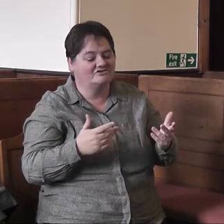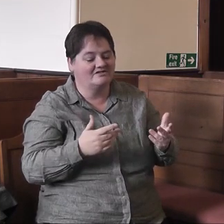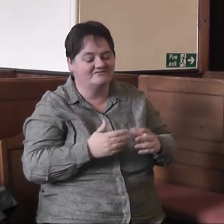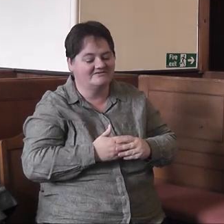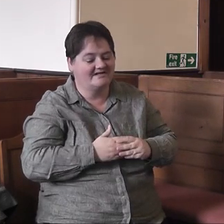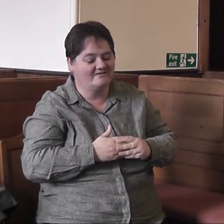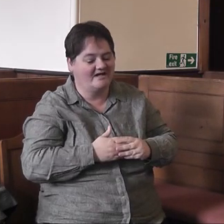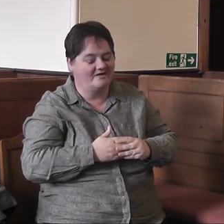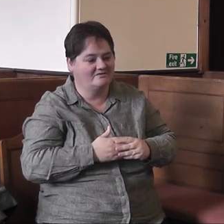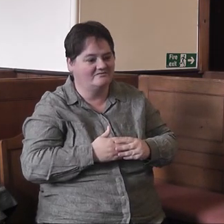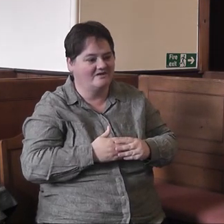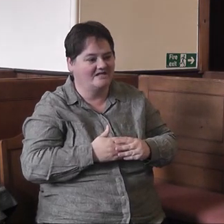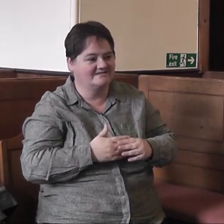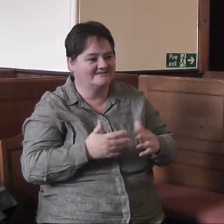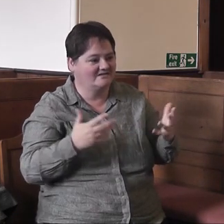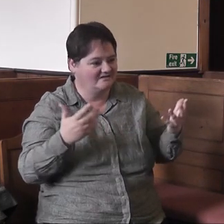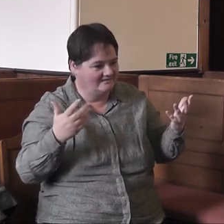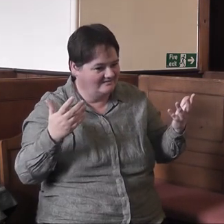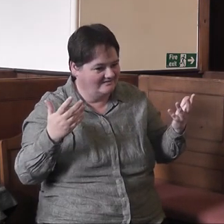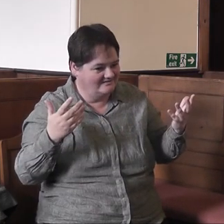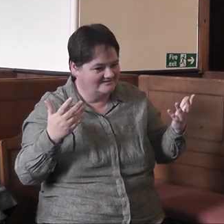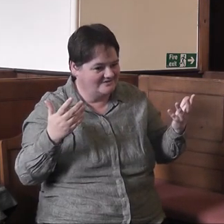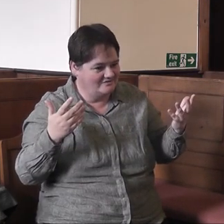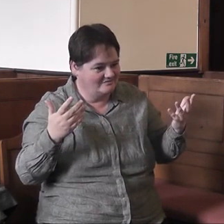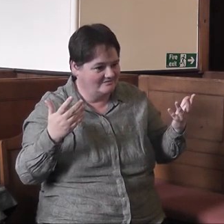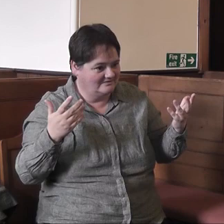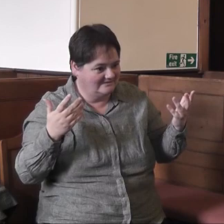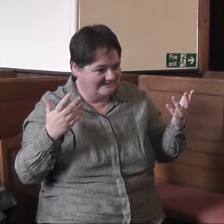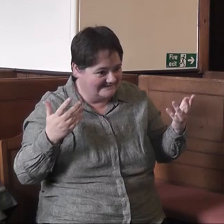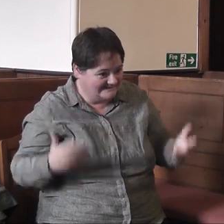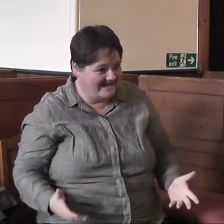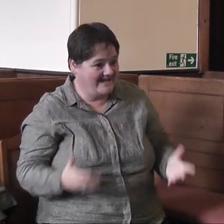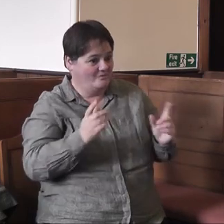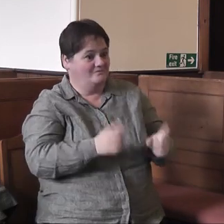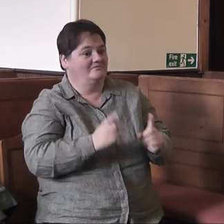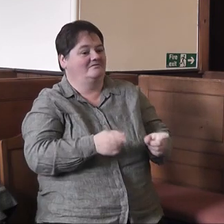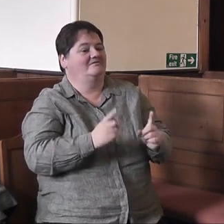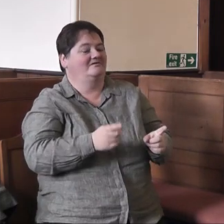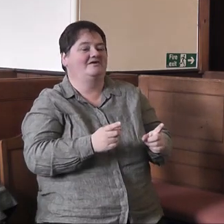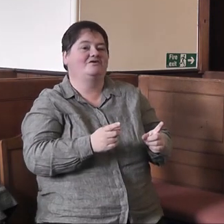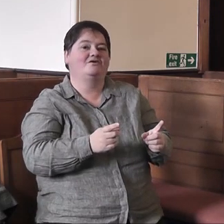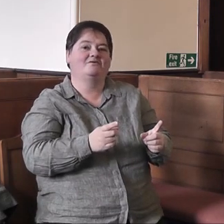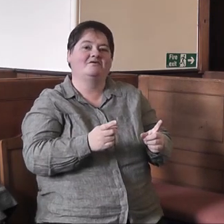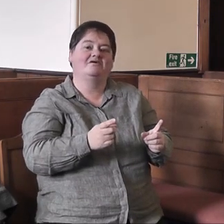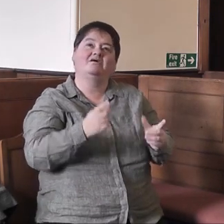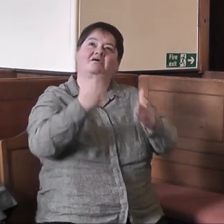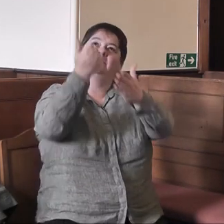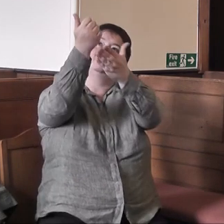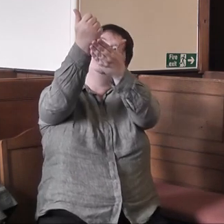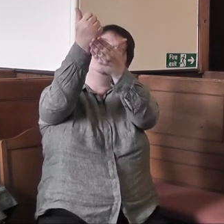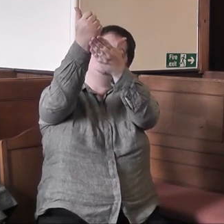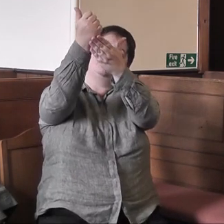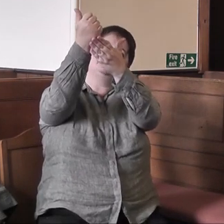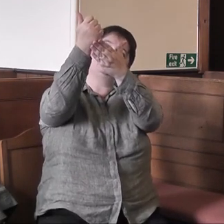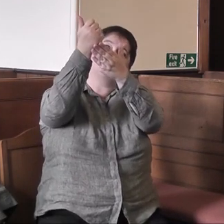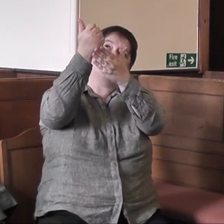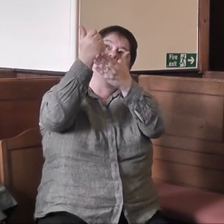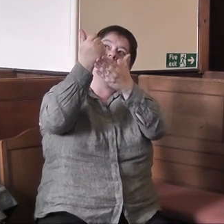Strikes us now the hour of grace. So now, you know, and the grace is coming from